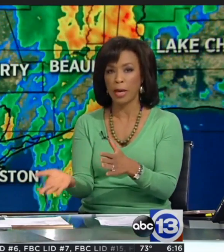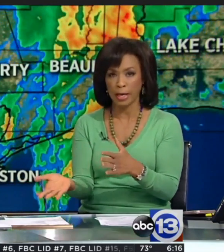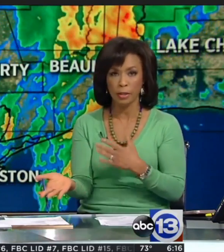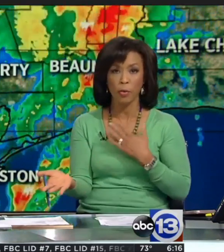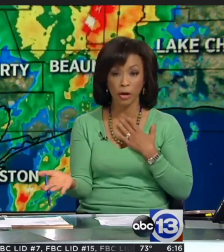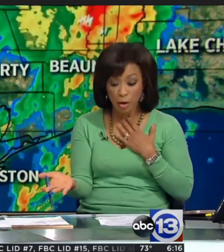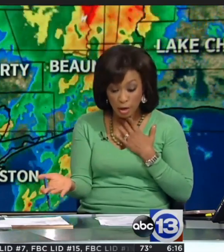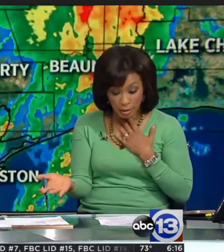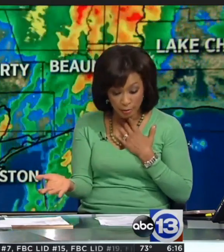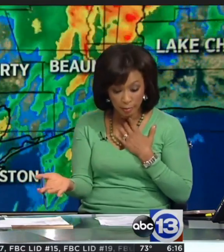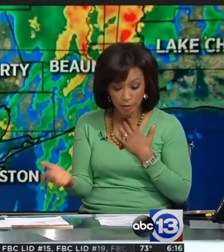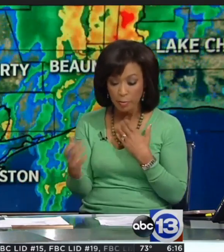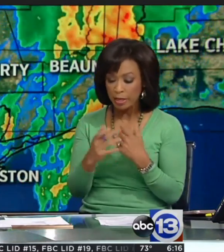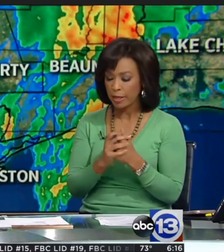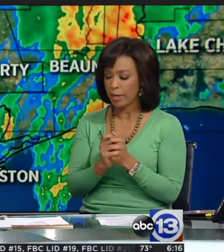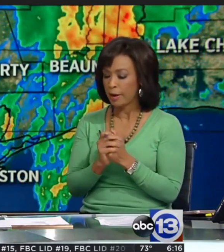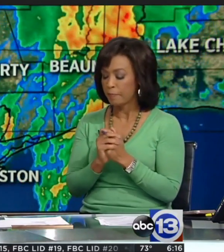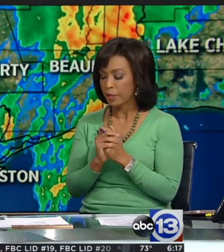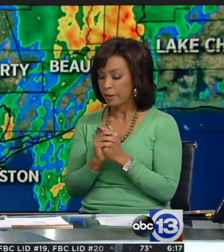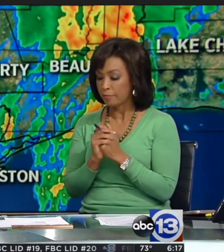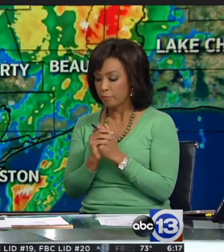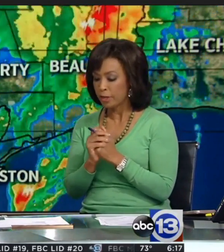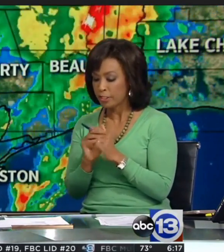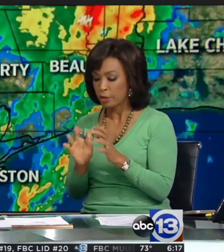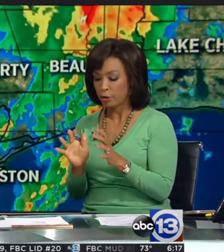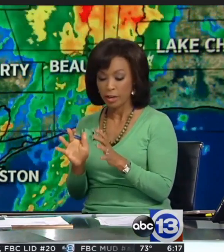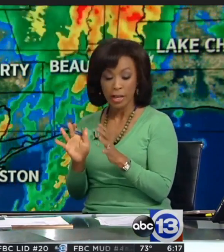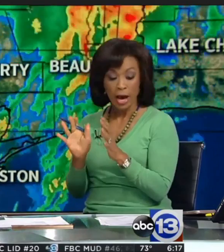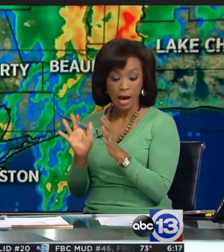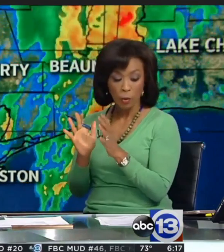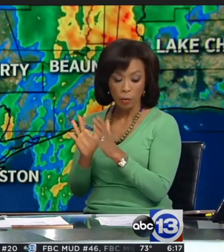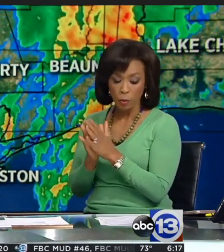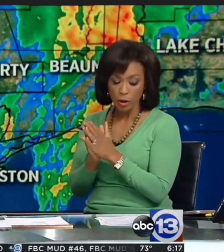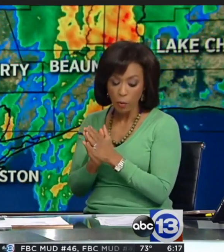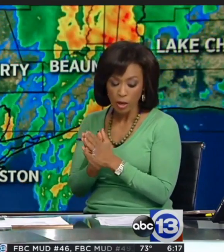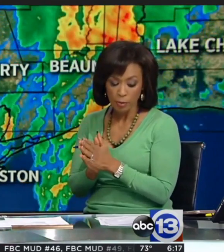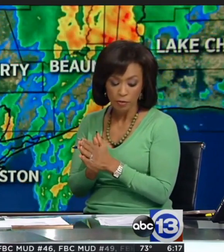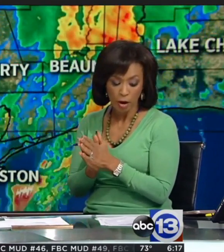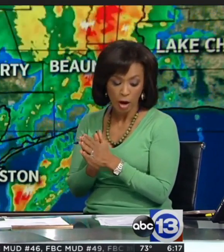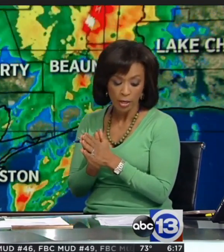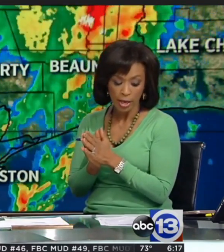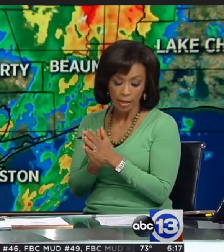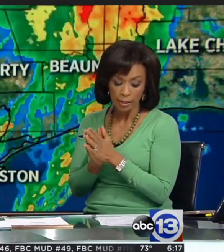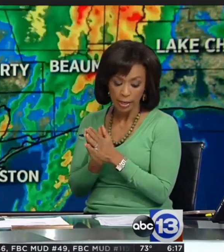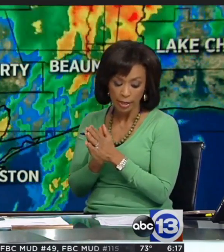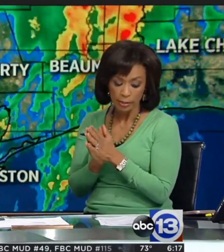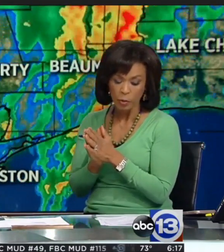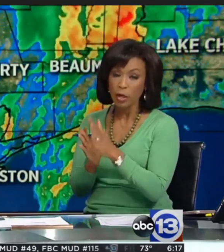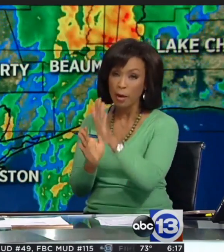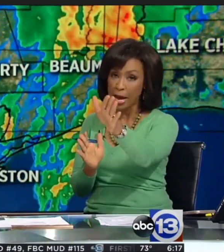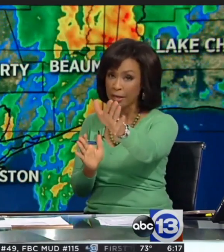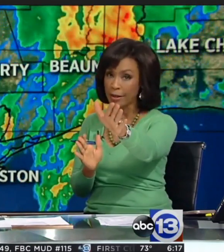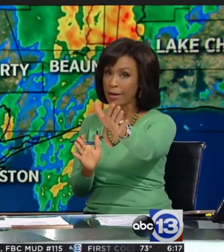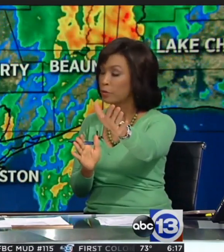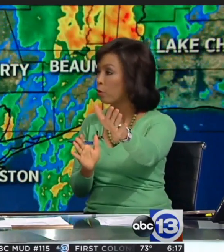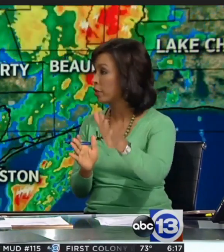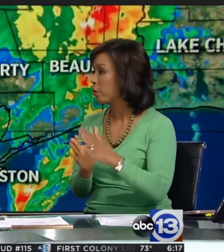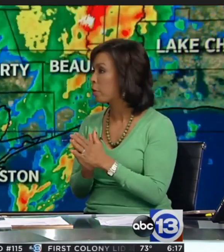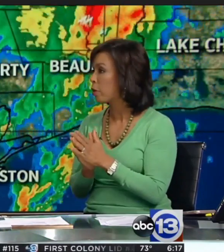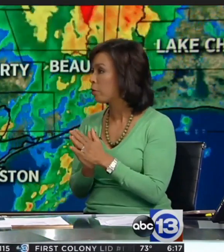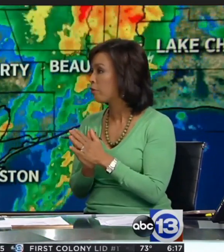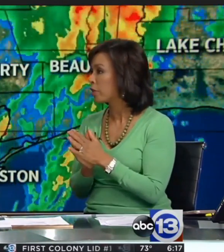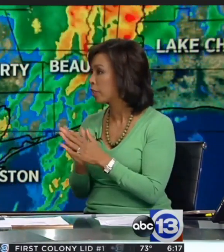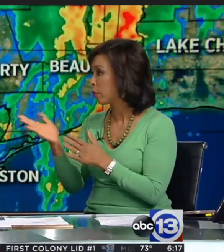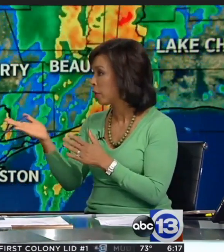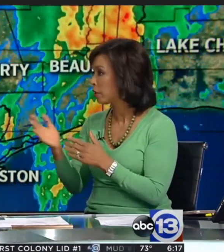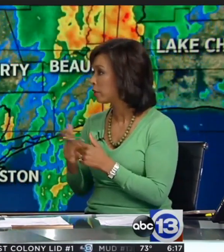someone jump back in the water, pardon me, it's unnerving. It really is. We want to move on, and we'll come back to that as warranted,